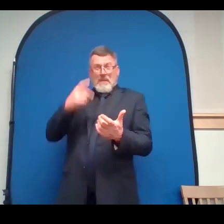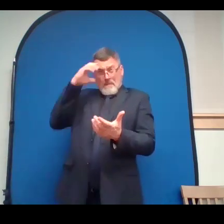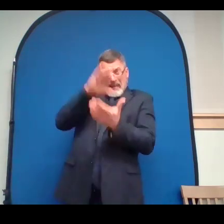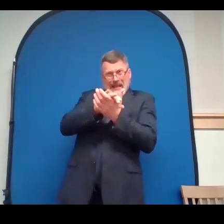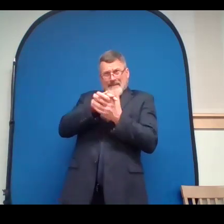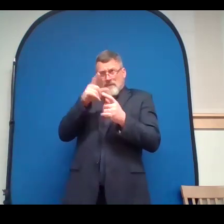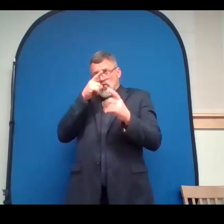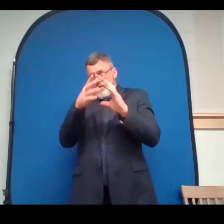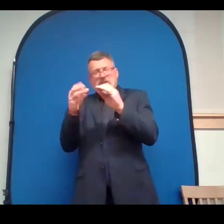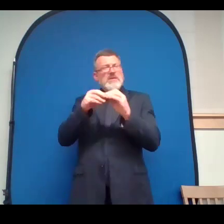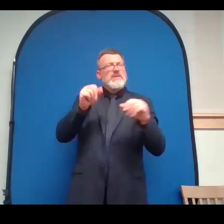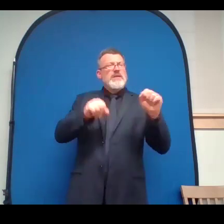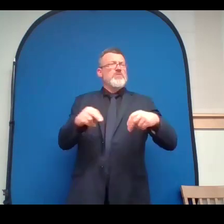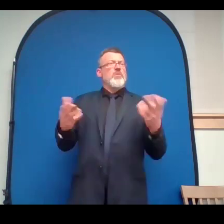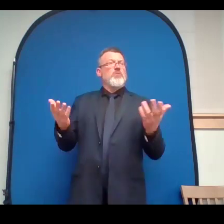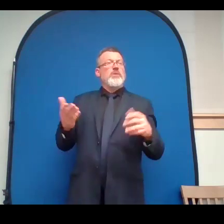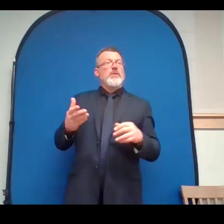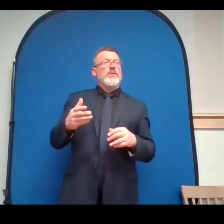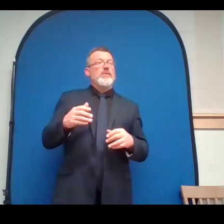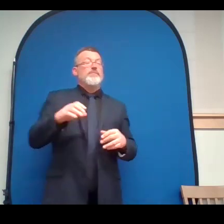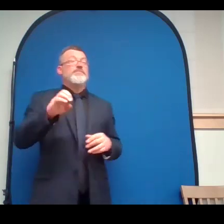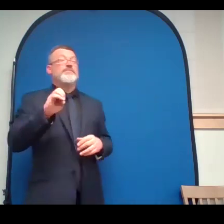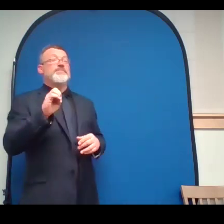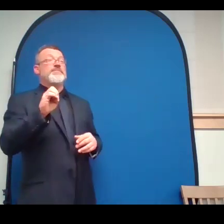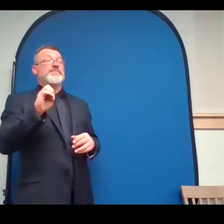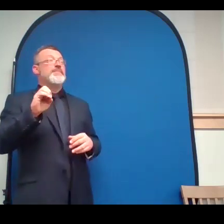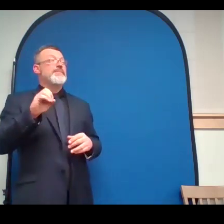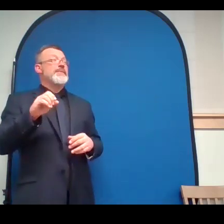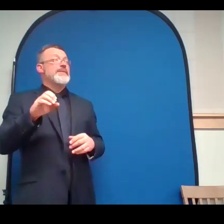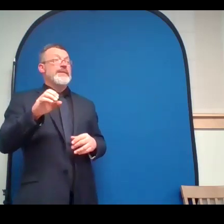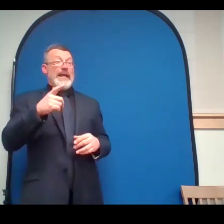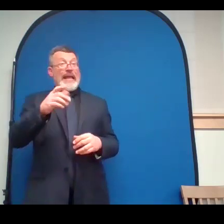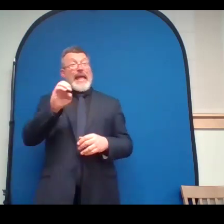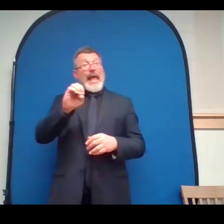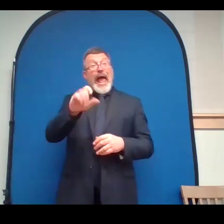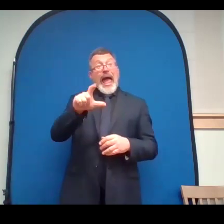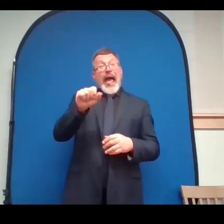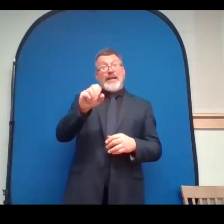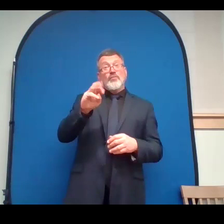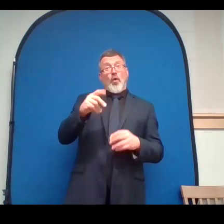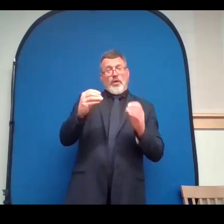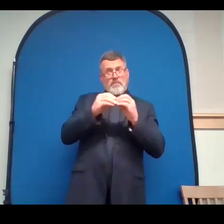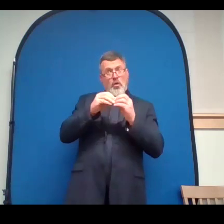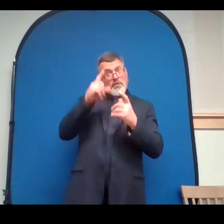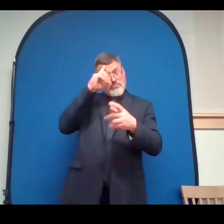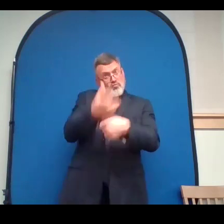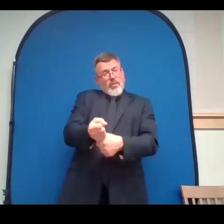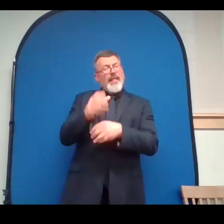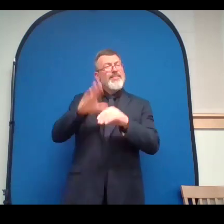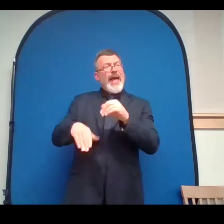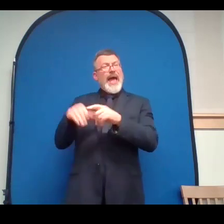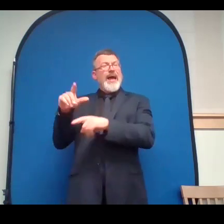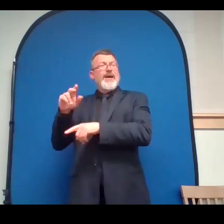consideration? Just having First RMO being a police officer in the state in which